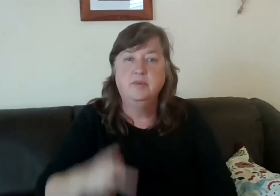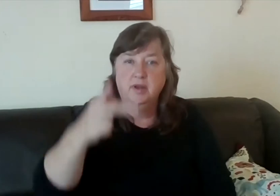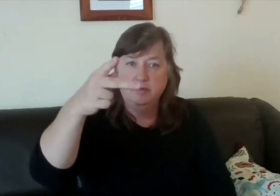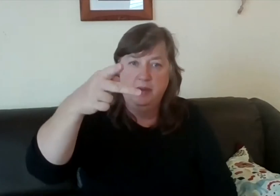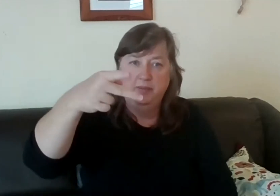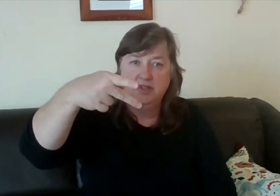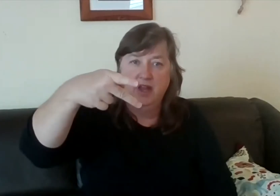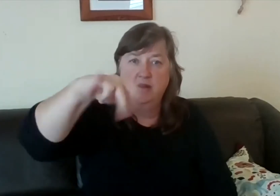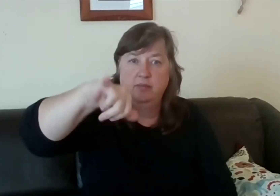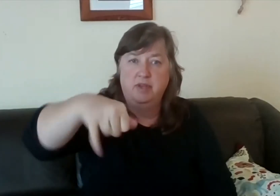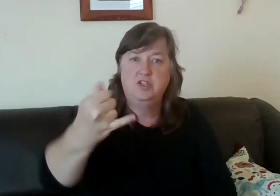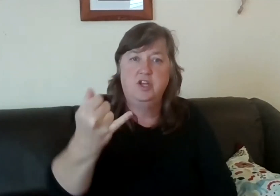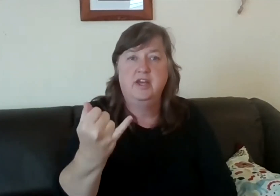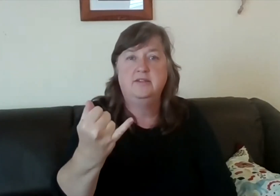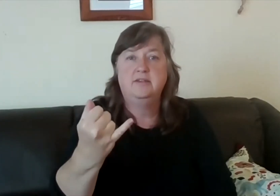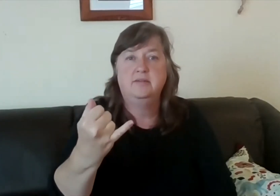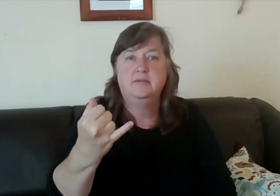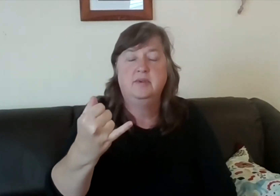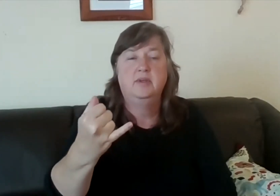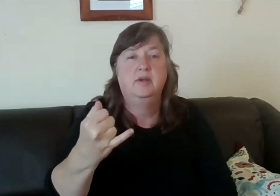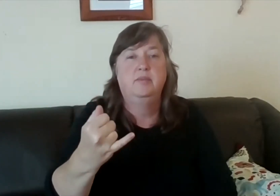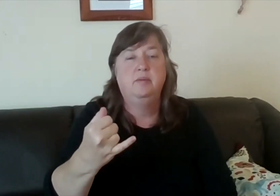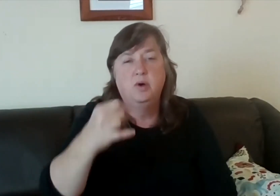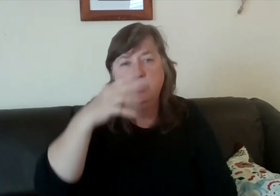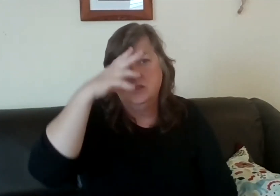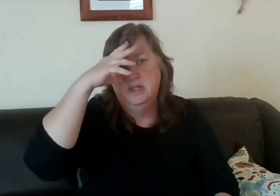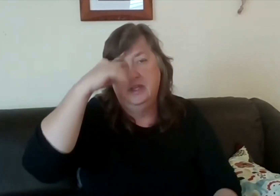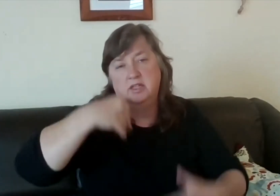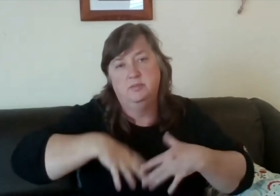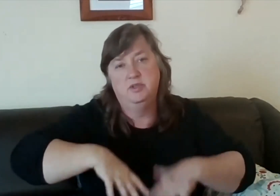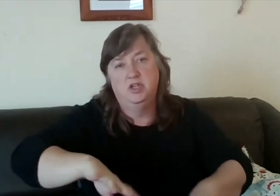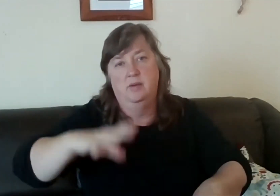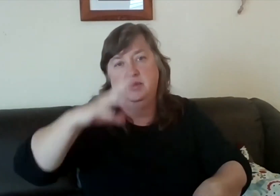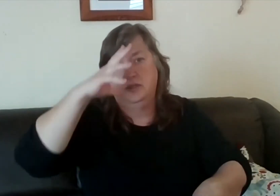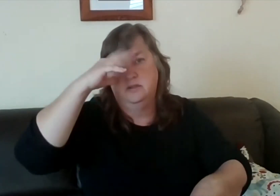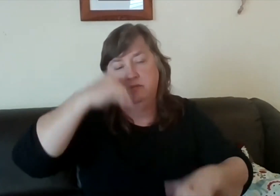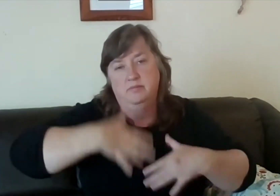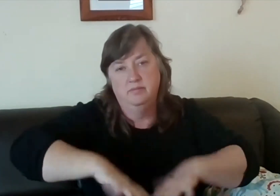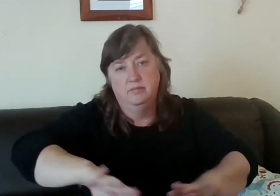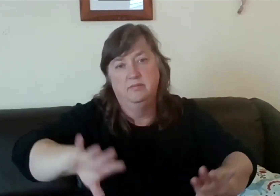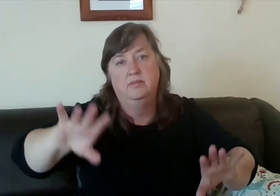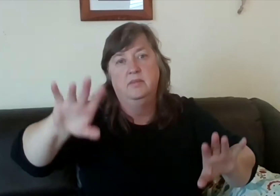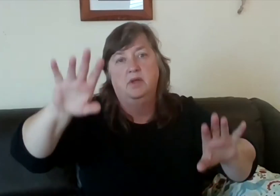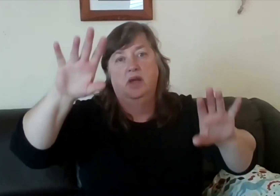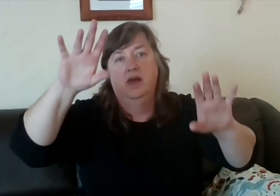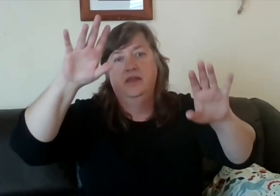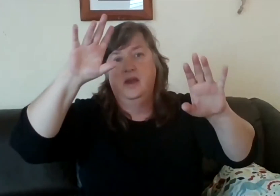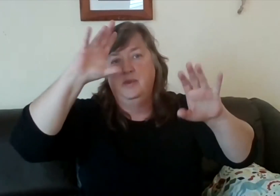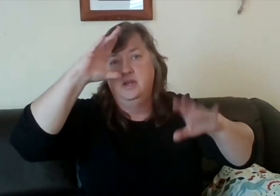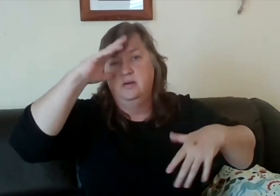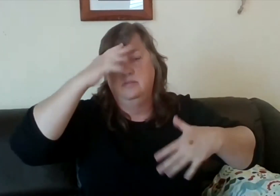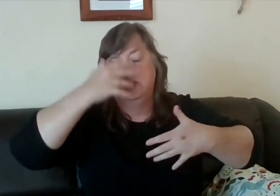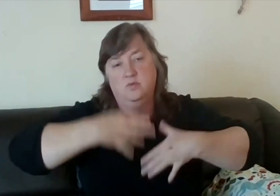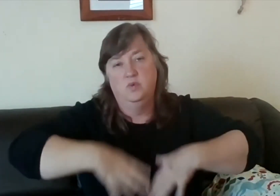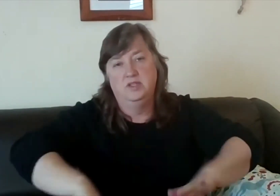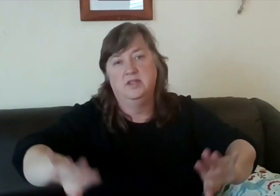Sometimes people sign PJs, but mostly it's pajamas. And that becomes one